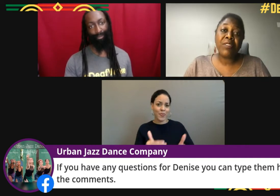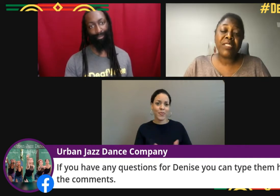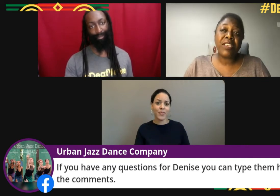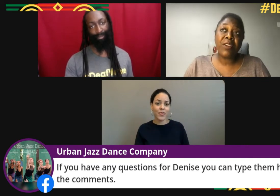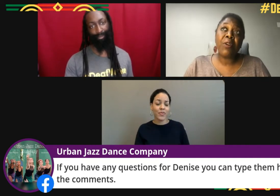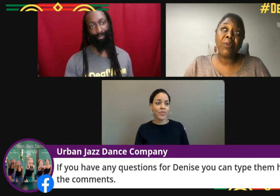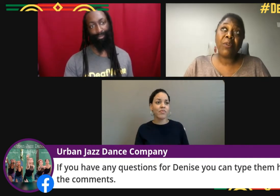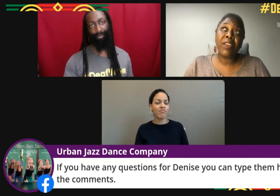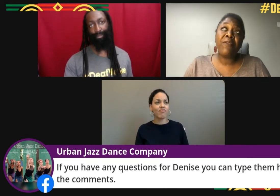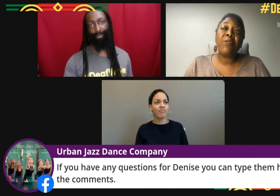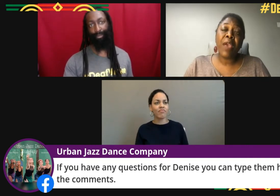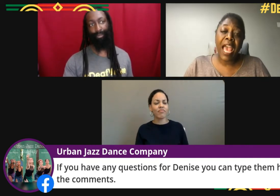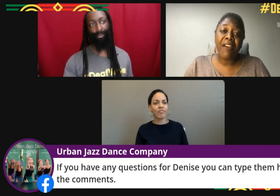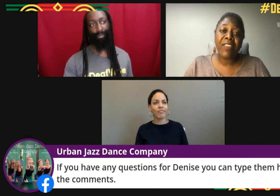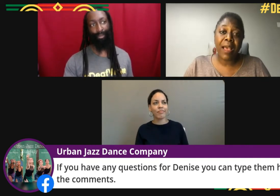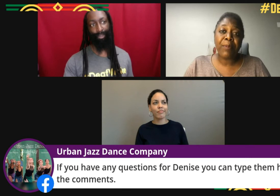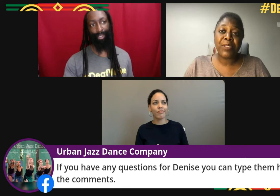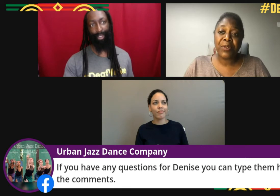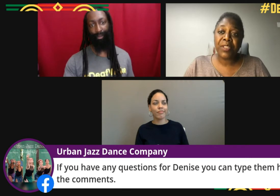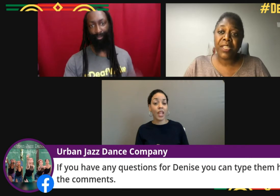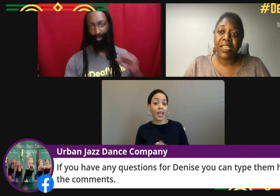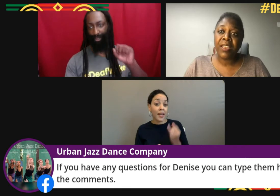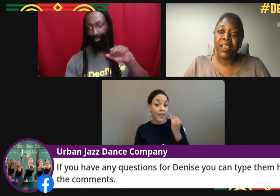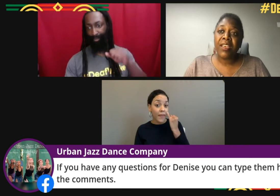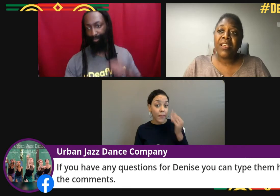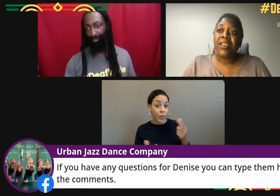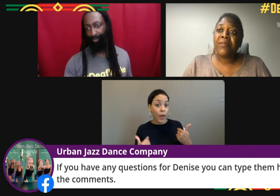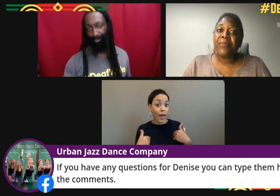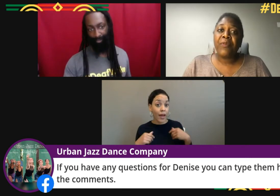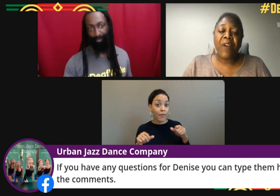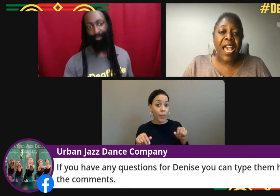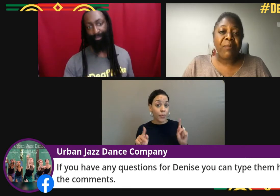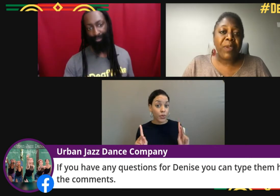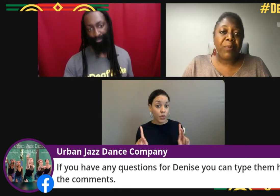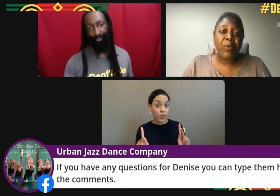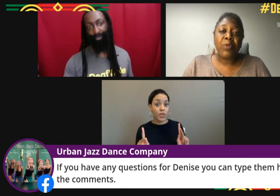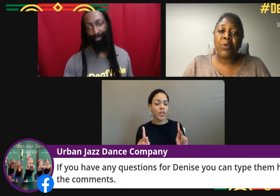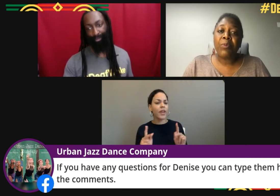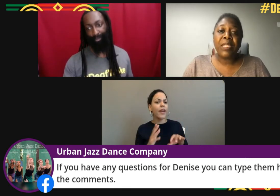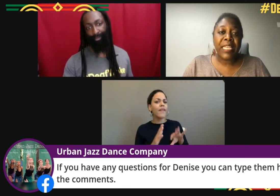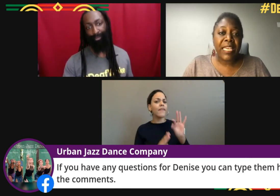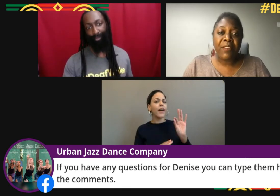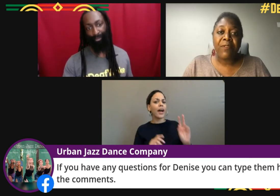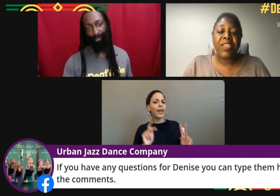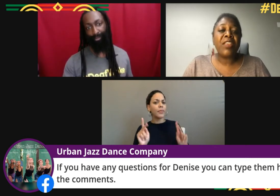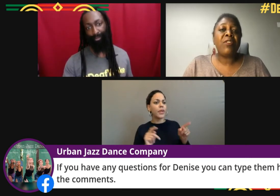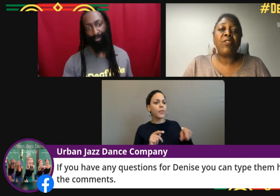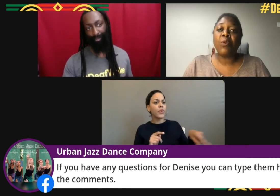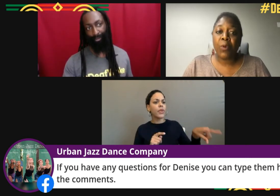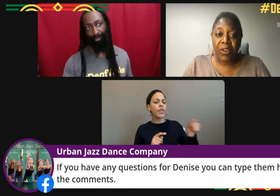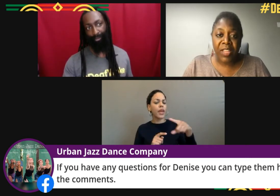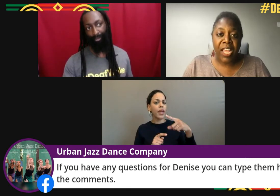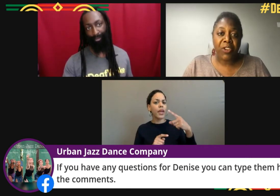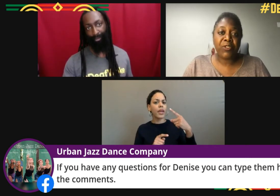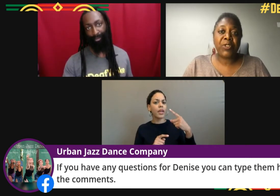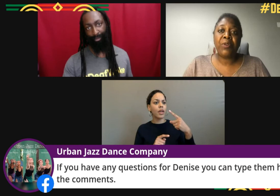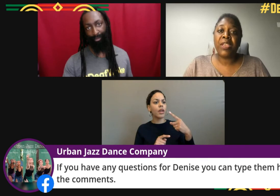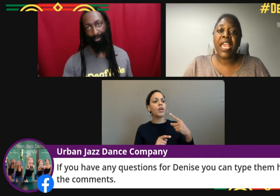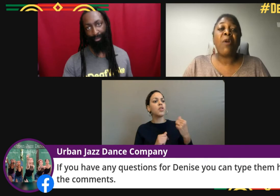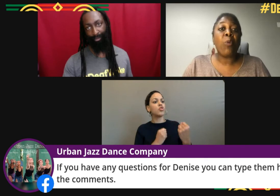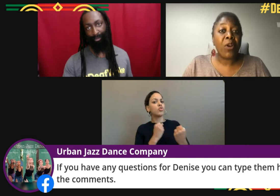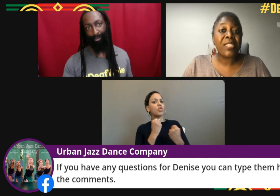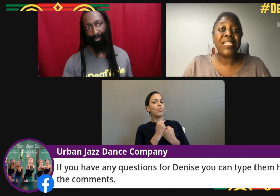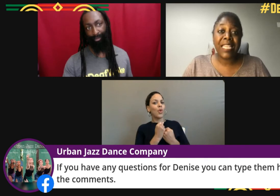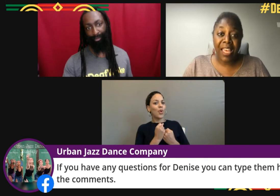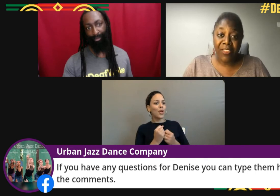And if you have the opportunity, find people who believe in the work that you're